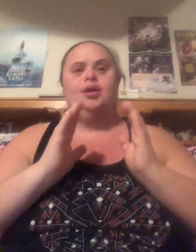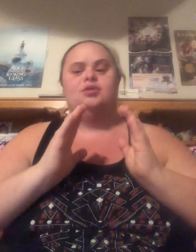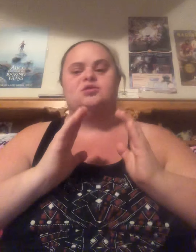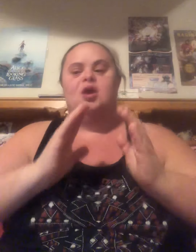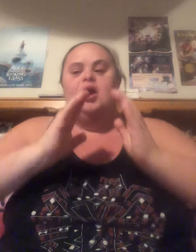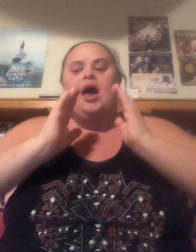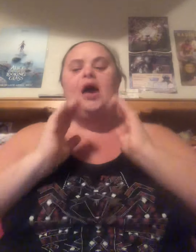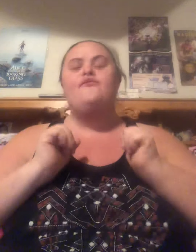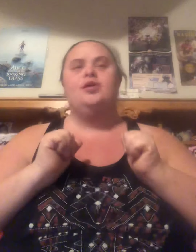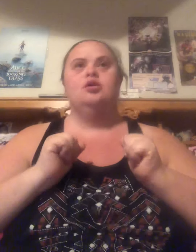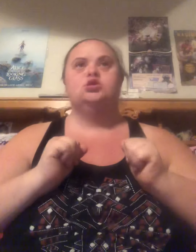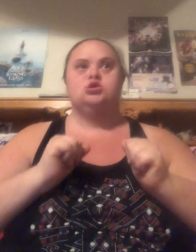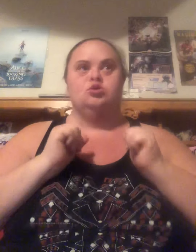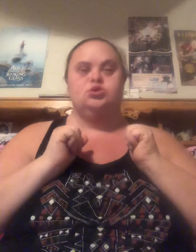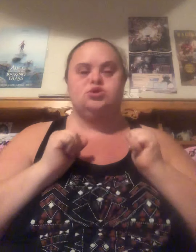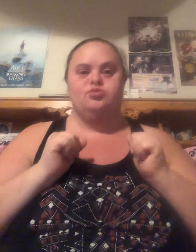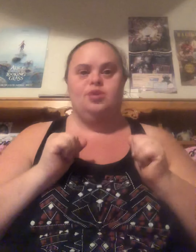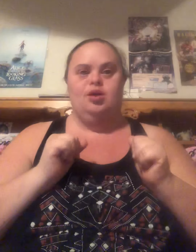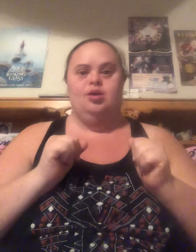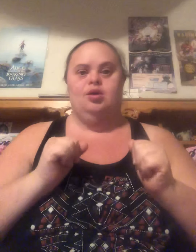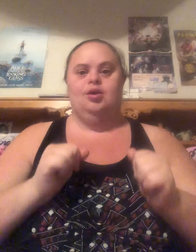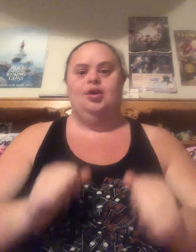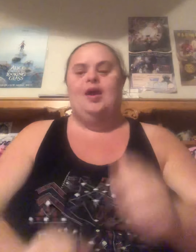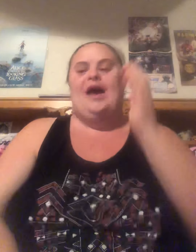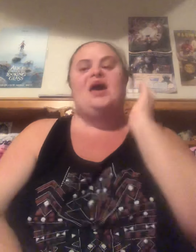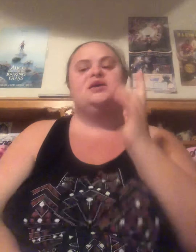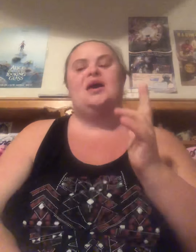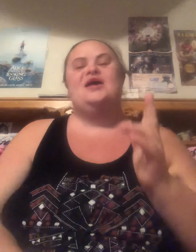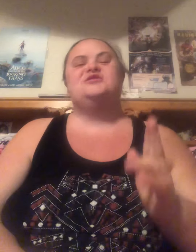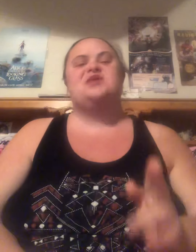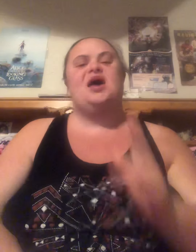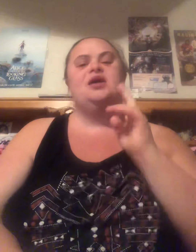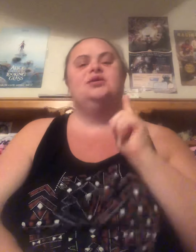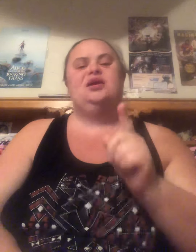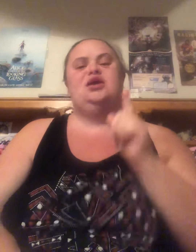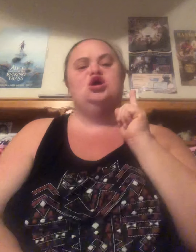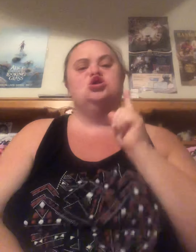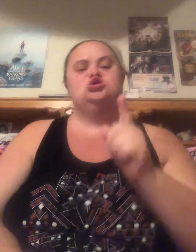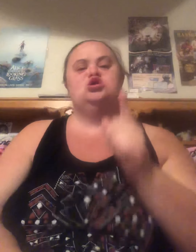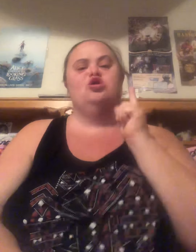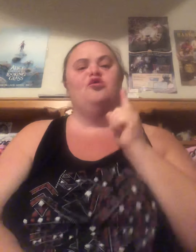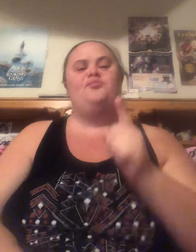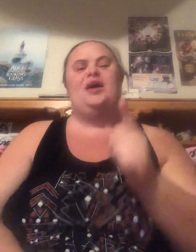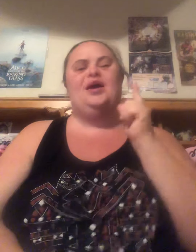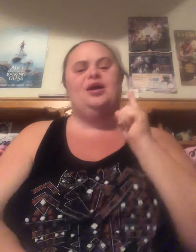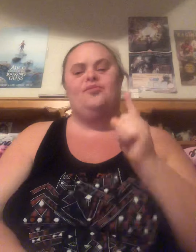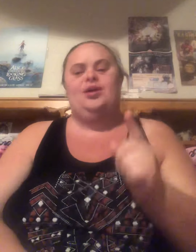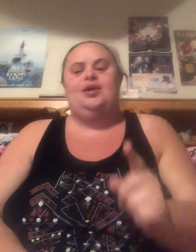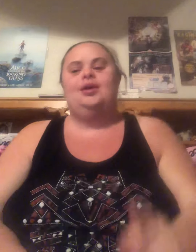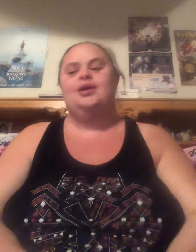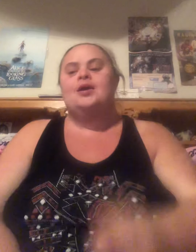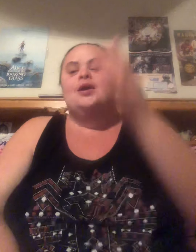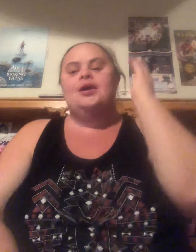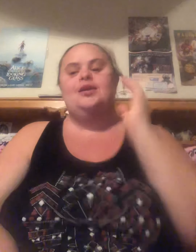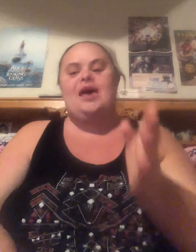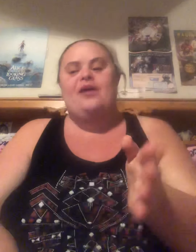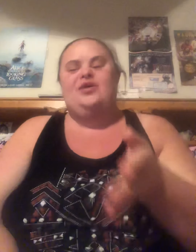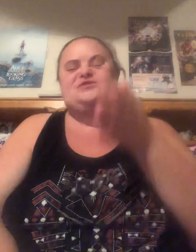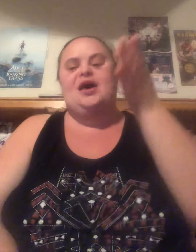wings. I feel so small. I guess I need you, baby. And every